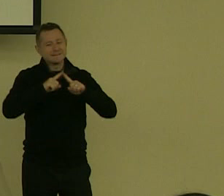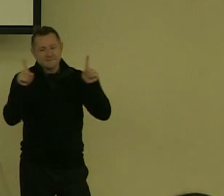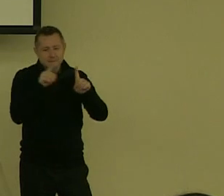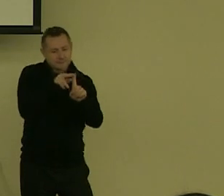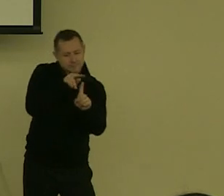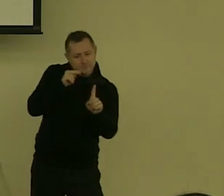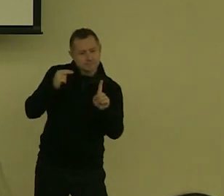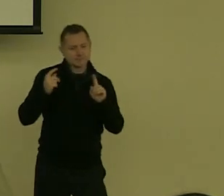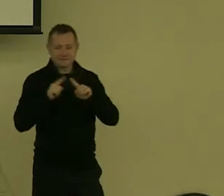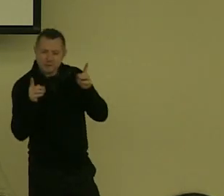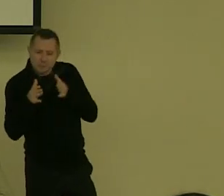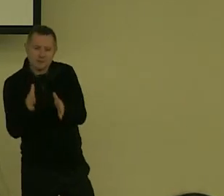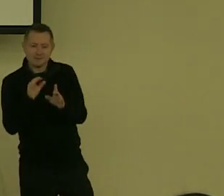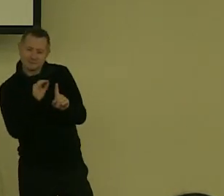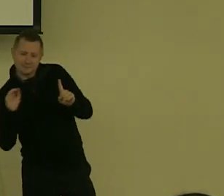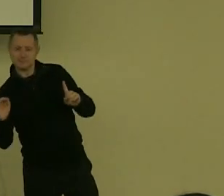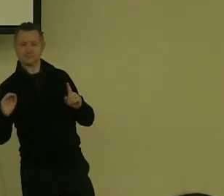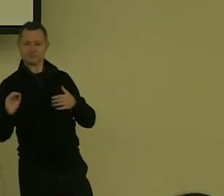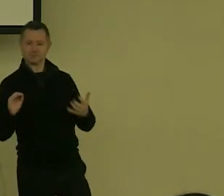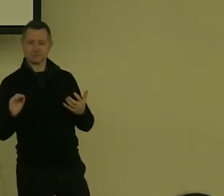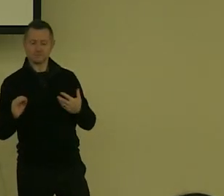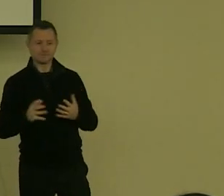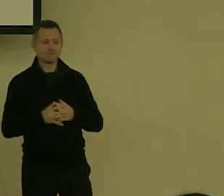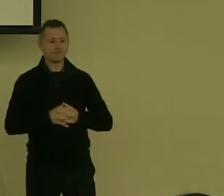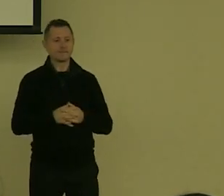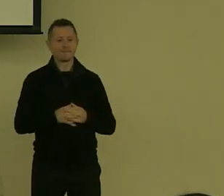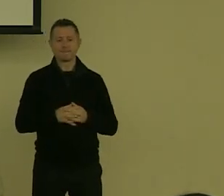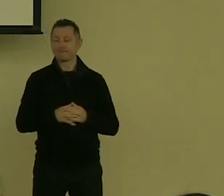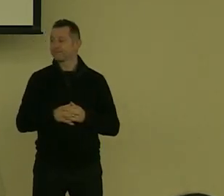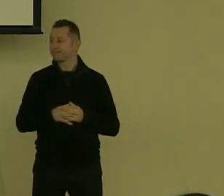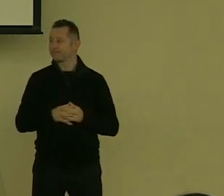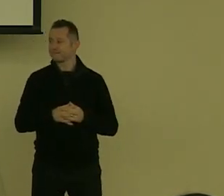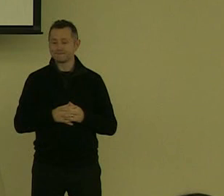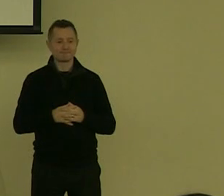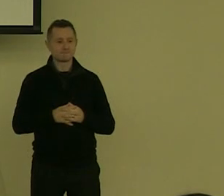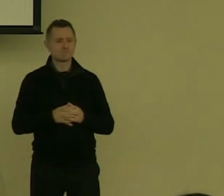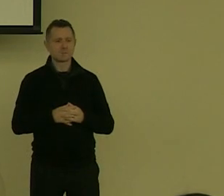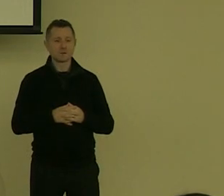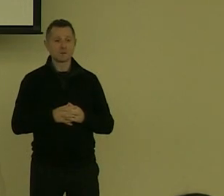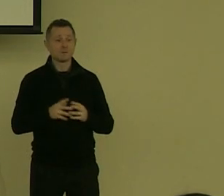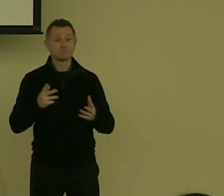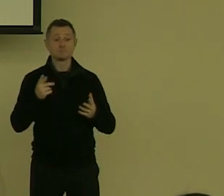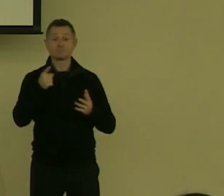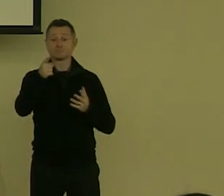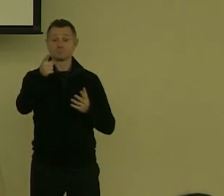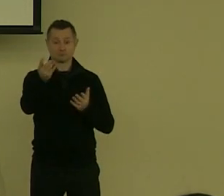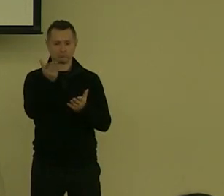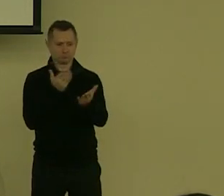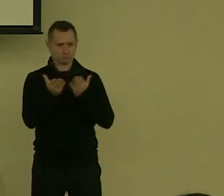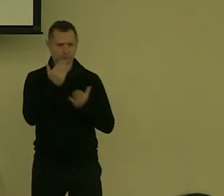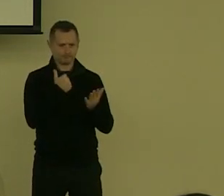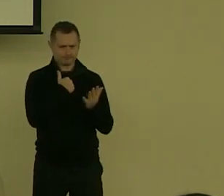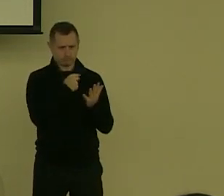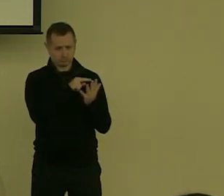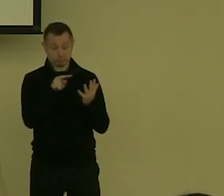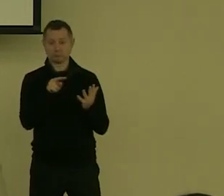Among the nominations that were submitted, and it was fantastic. Robert, they can follow you on Twitter as